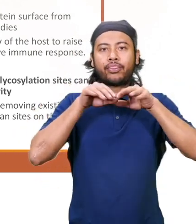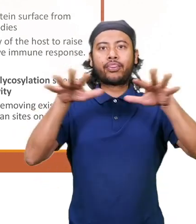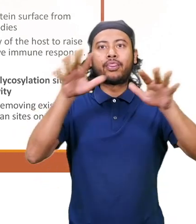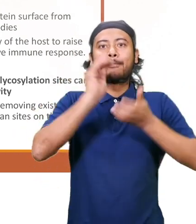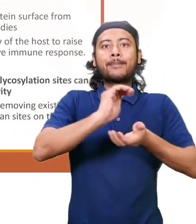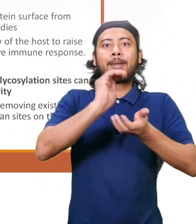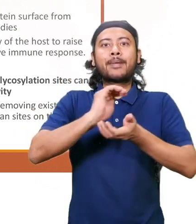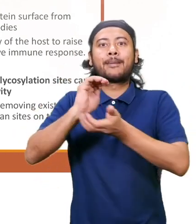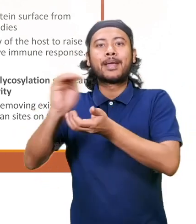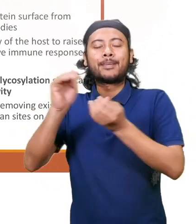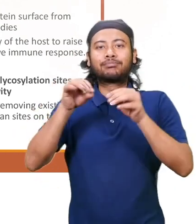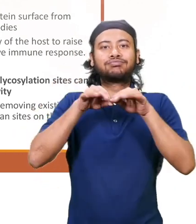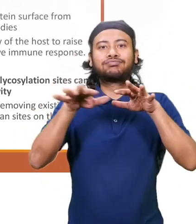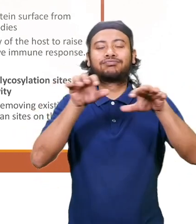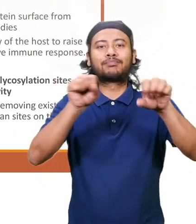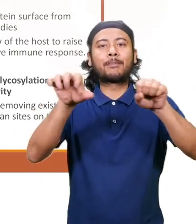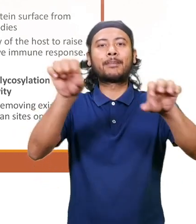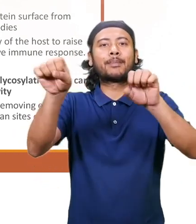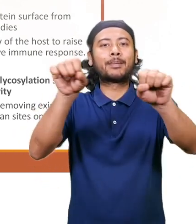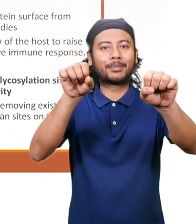figure.